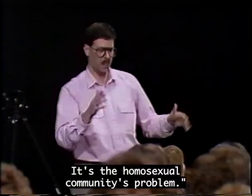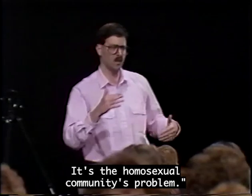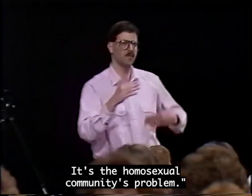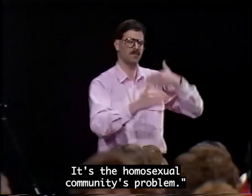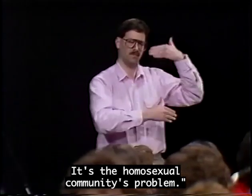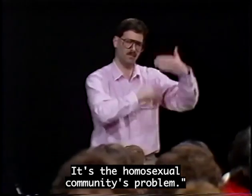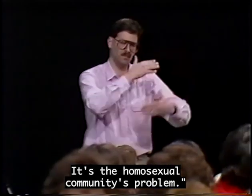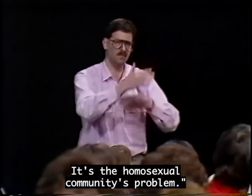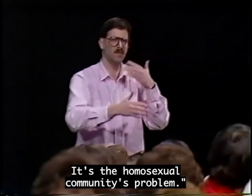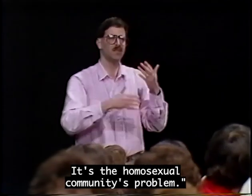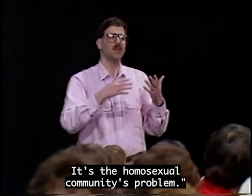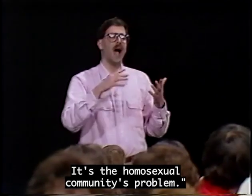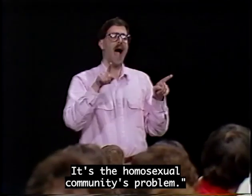the homosexual community's problem.